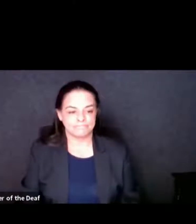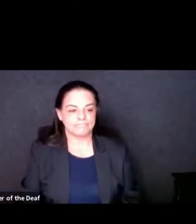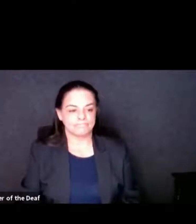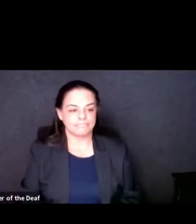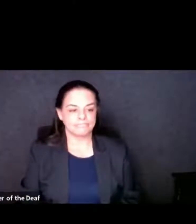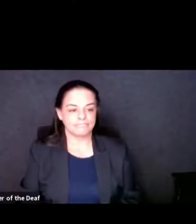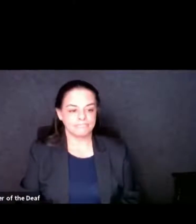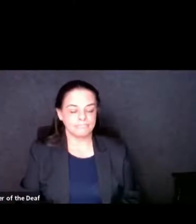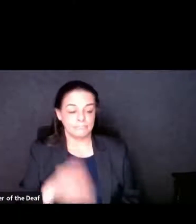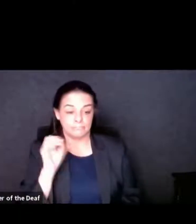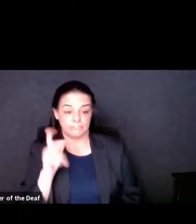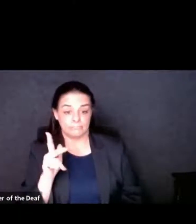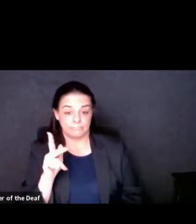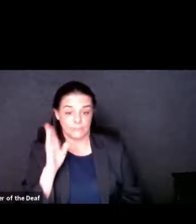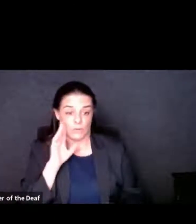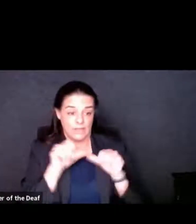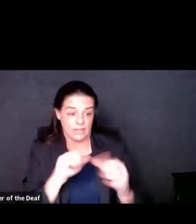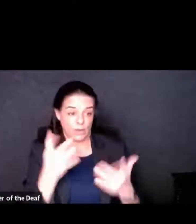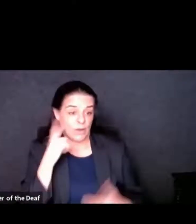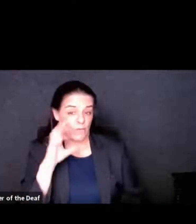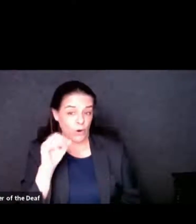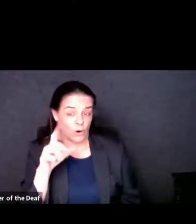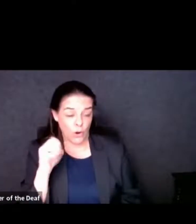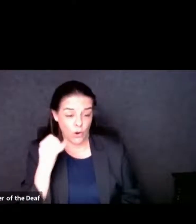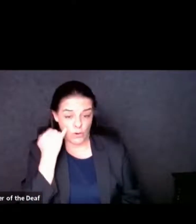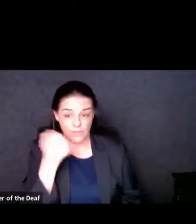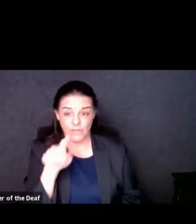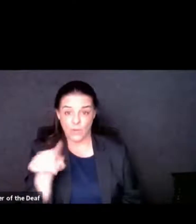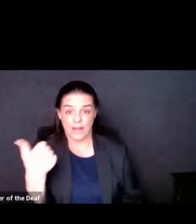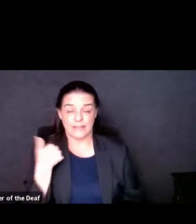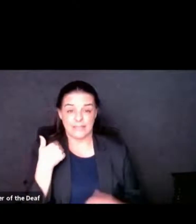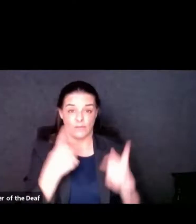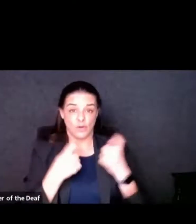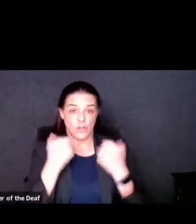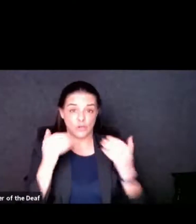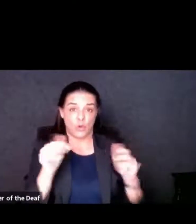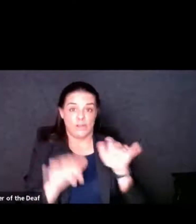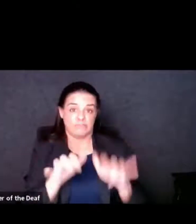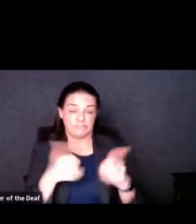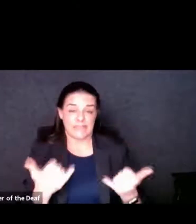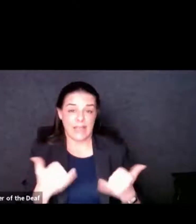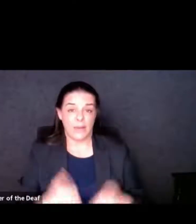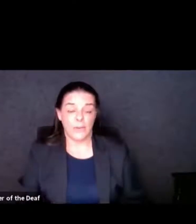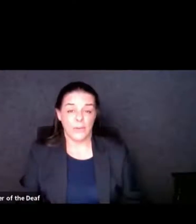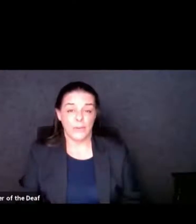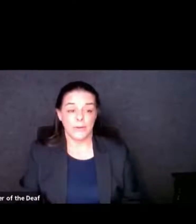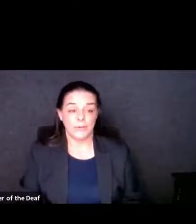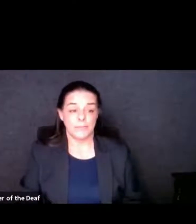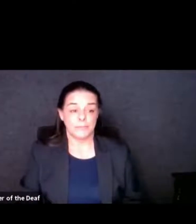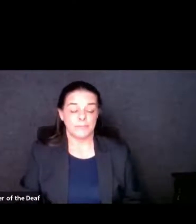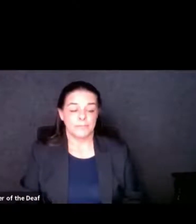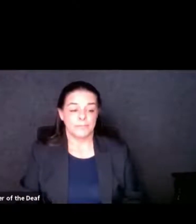All right, well, we'll continue to wait for Cole. If there's anyone else that has a question, please go ahead and submit it now.